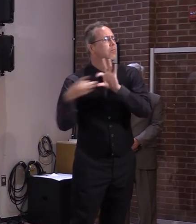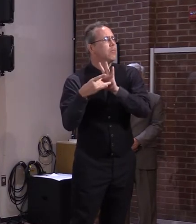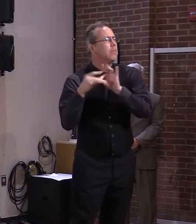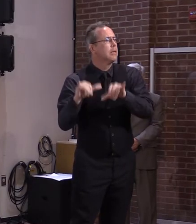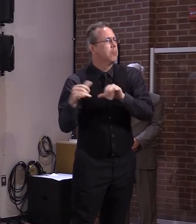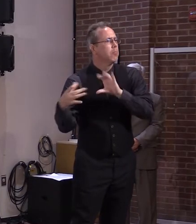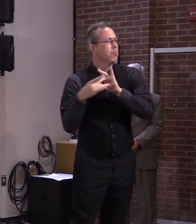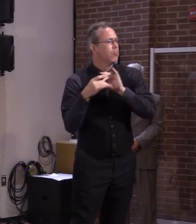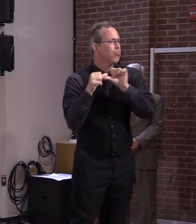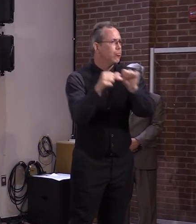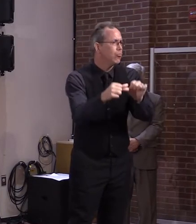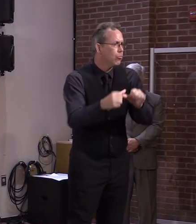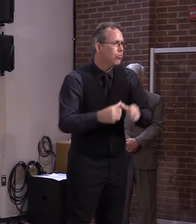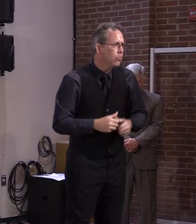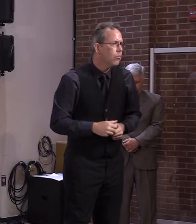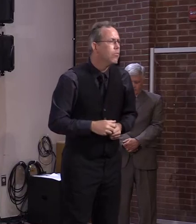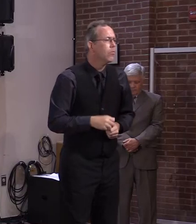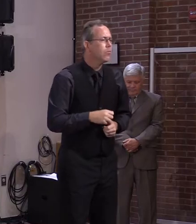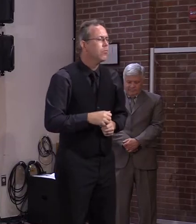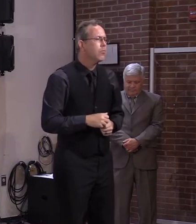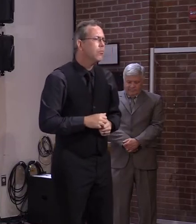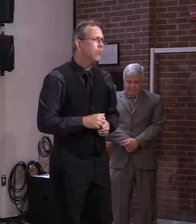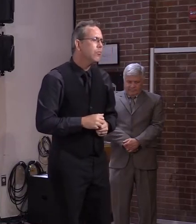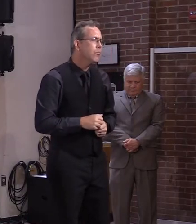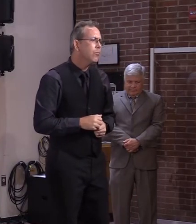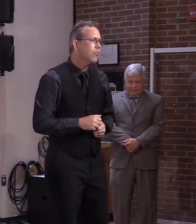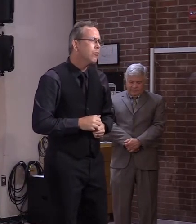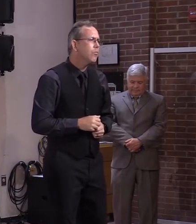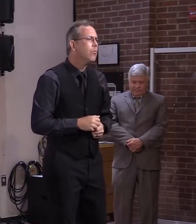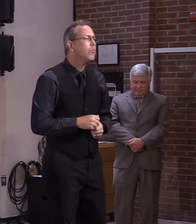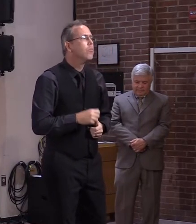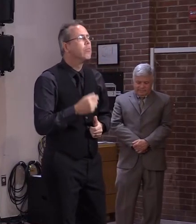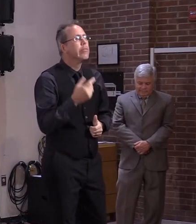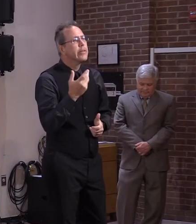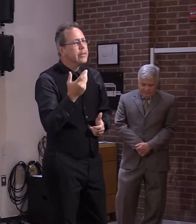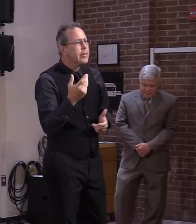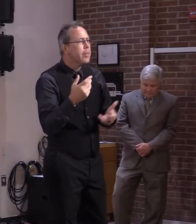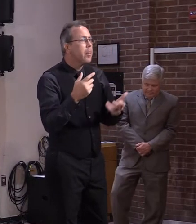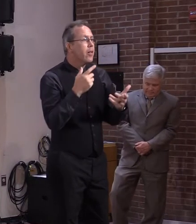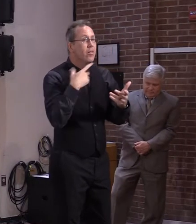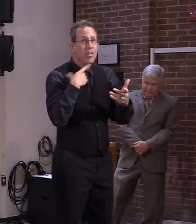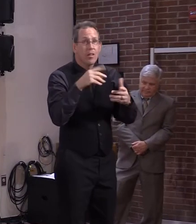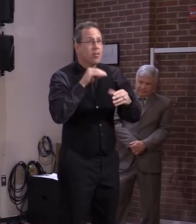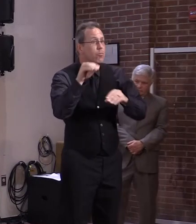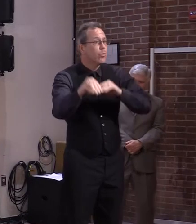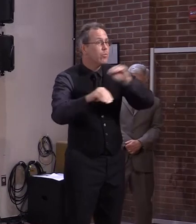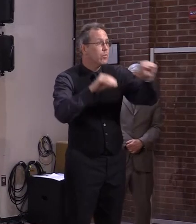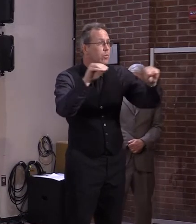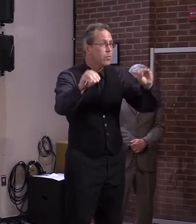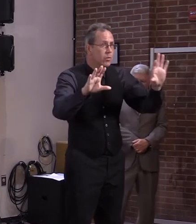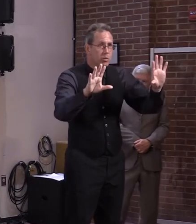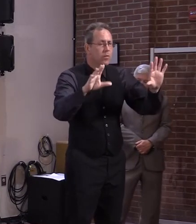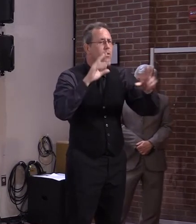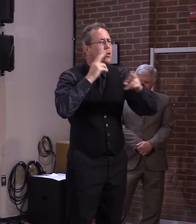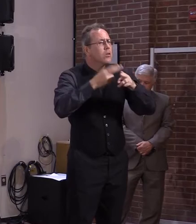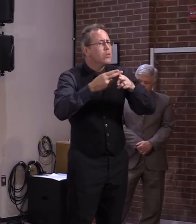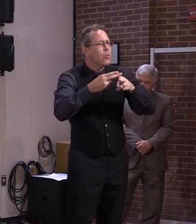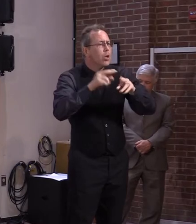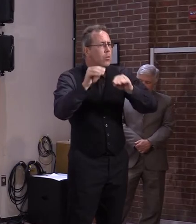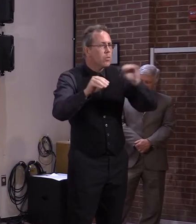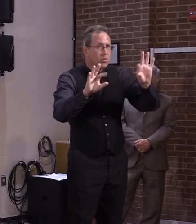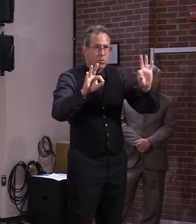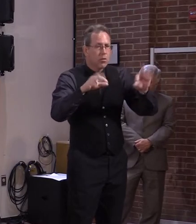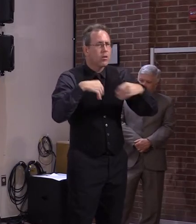of households where we have no capacity and decreasing capacity to areas of the state where we currently do have some capacity